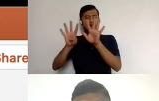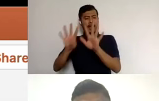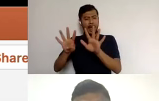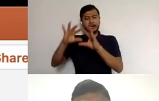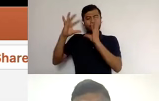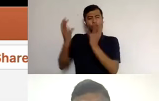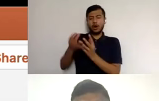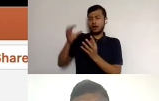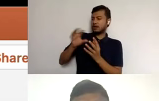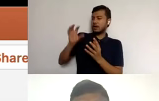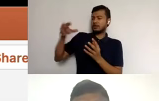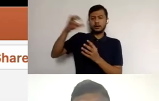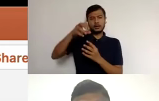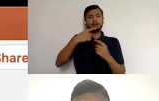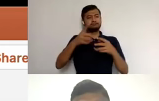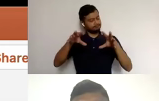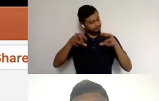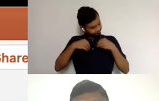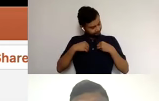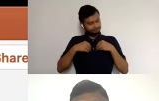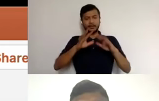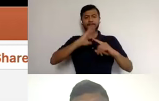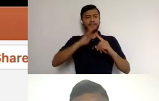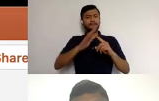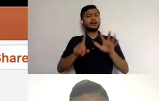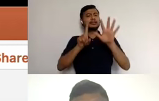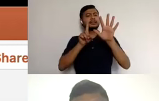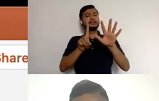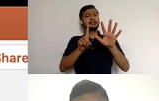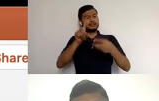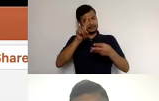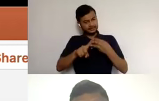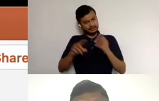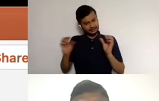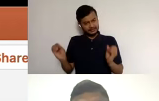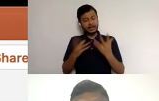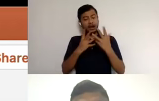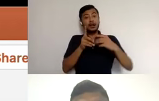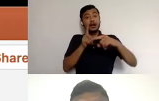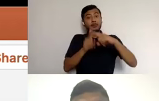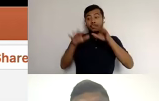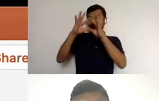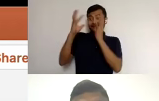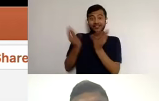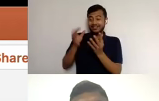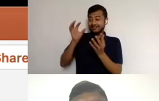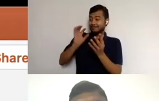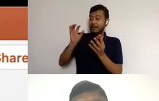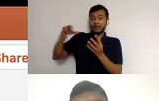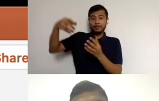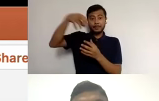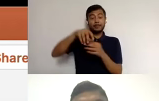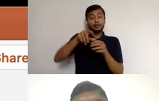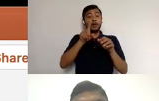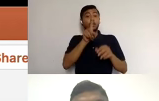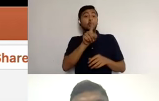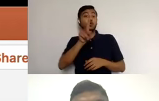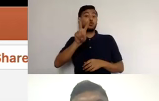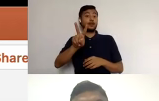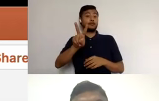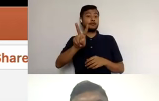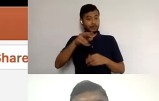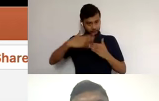under consideration in approximately 12 additional countries. Of course, the industry is already talking about